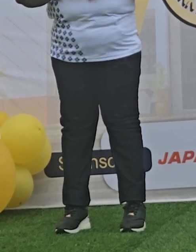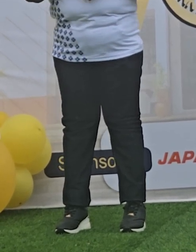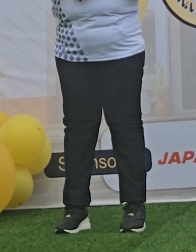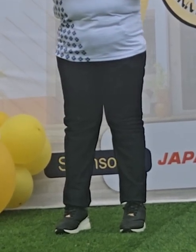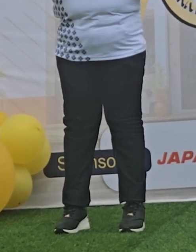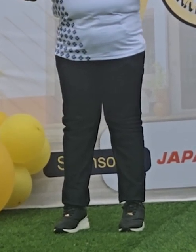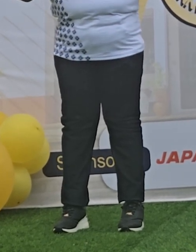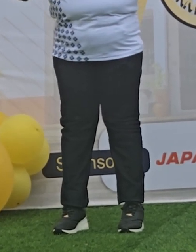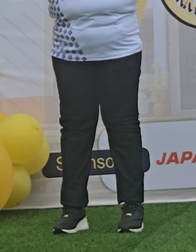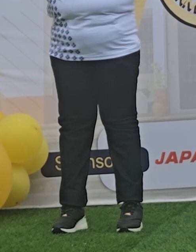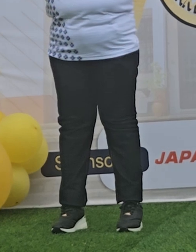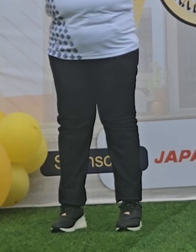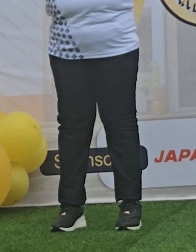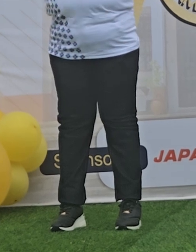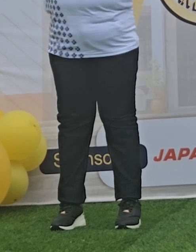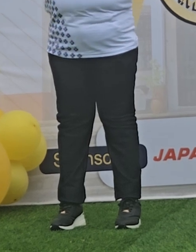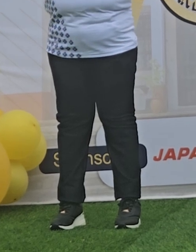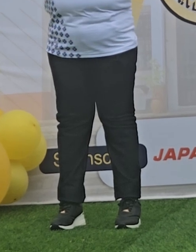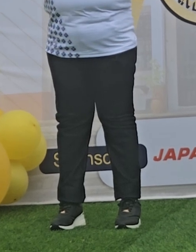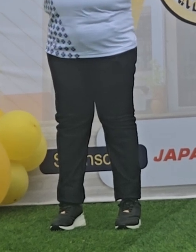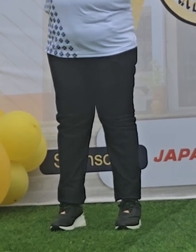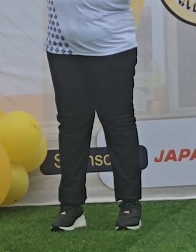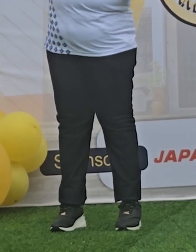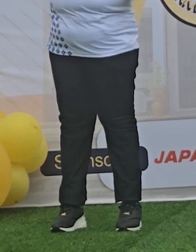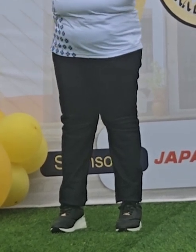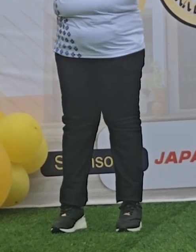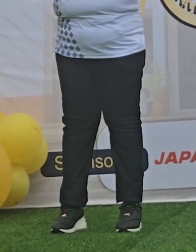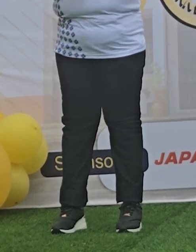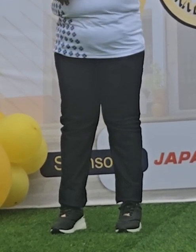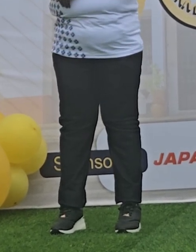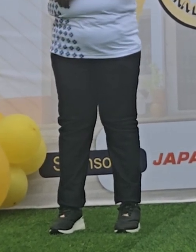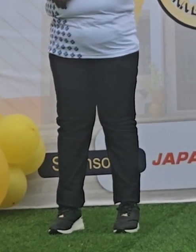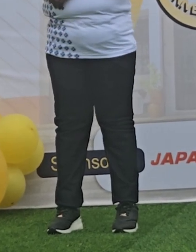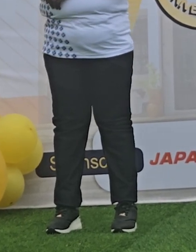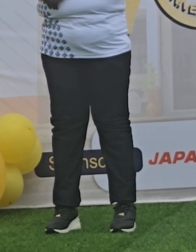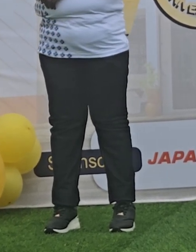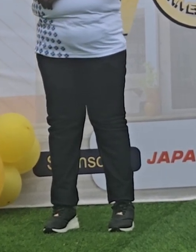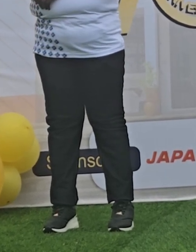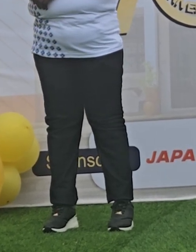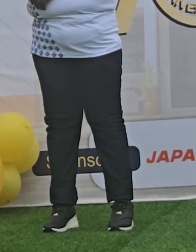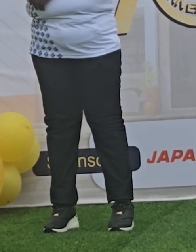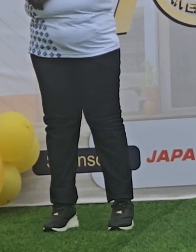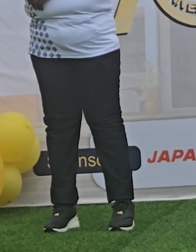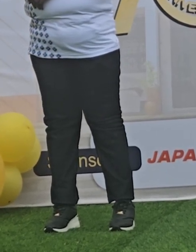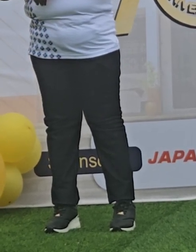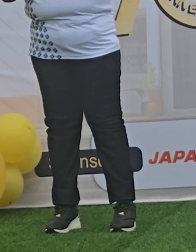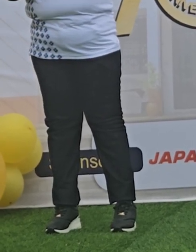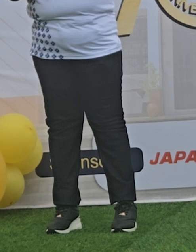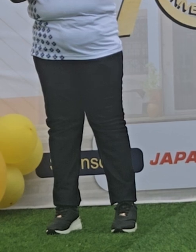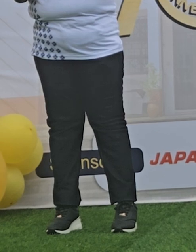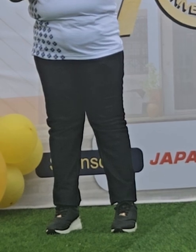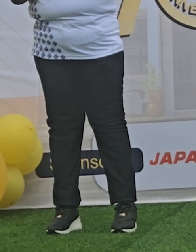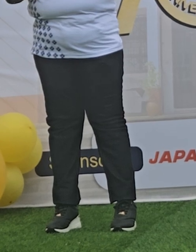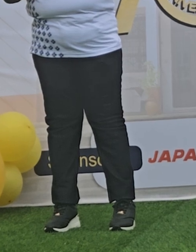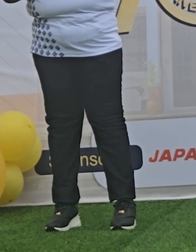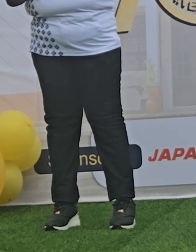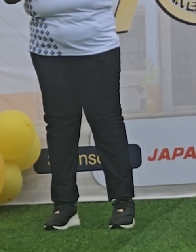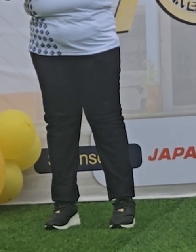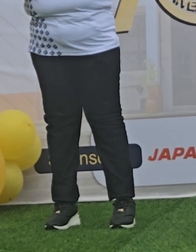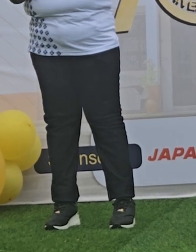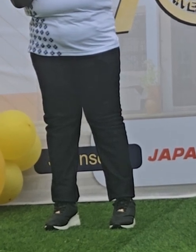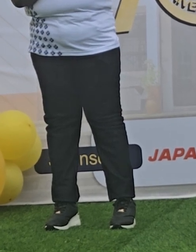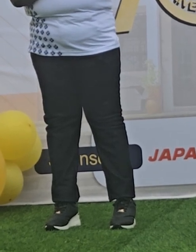Mr. Ankra, who was also part of the team. The unique thing about that time was